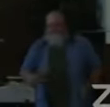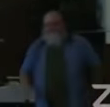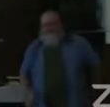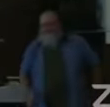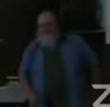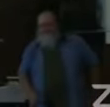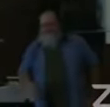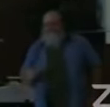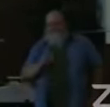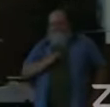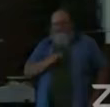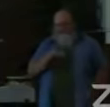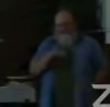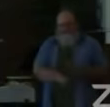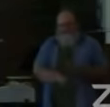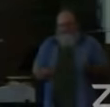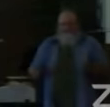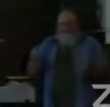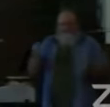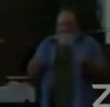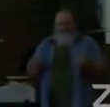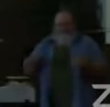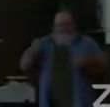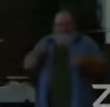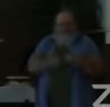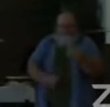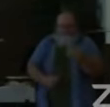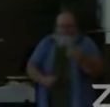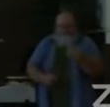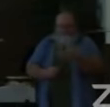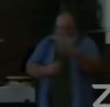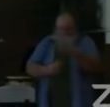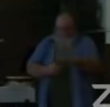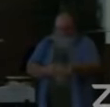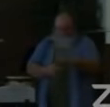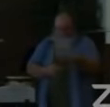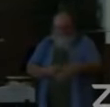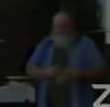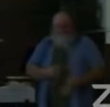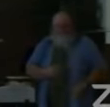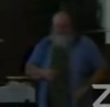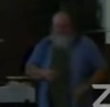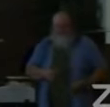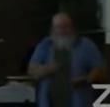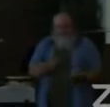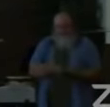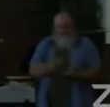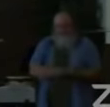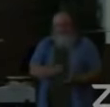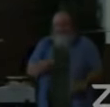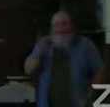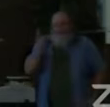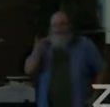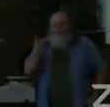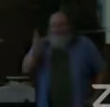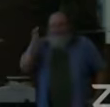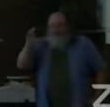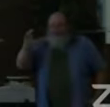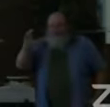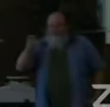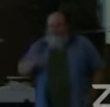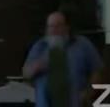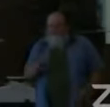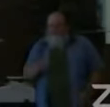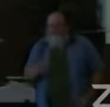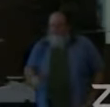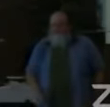If I'm in a car accident and I smash up the front of my grill and it costs hundreds of dollars to replace it, I want to at least